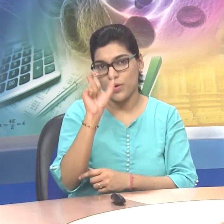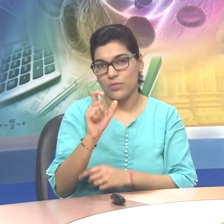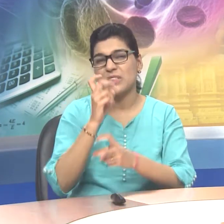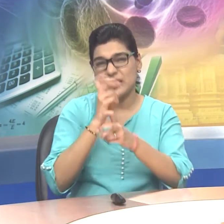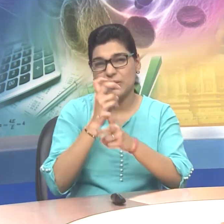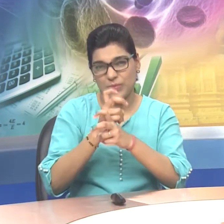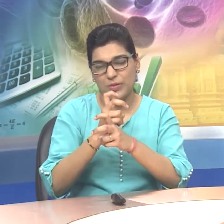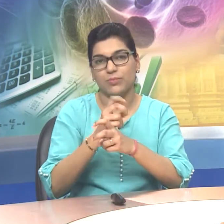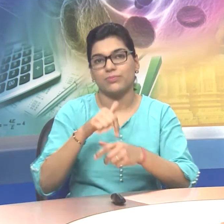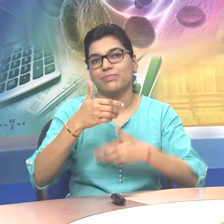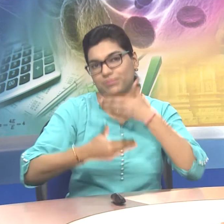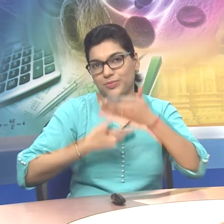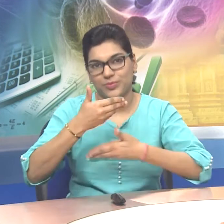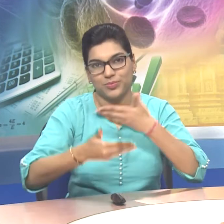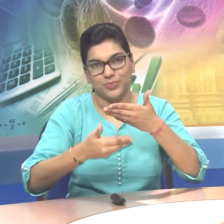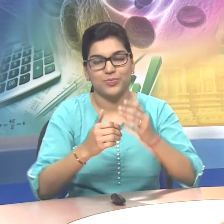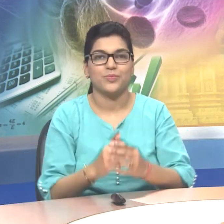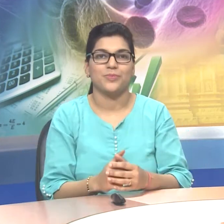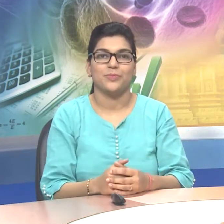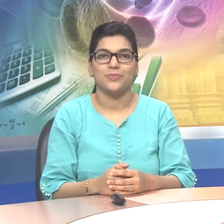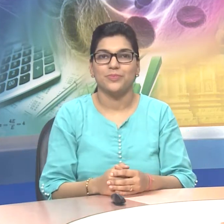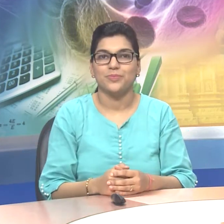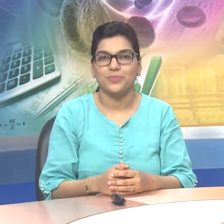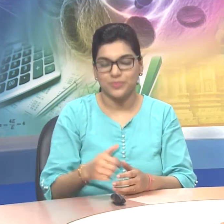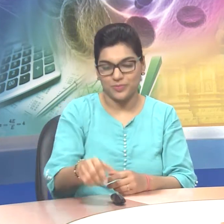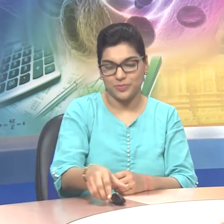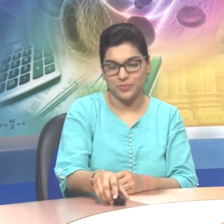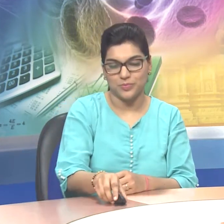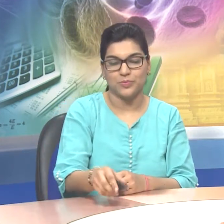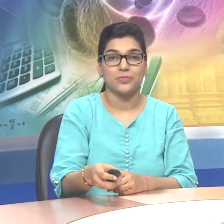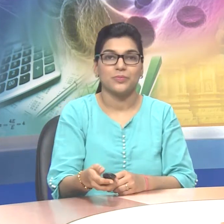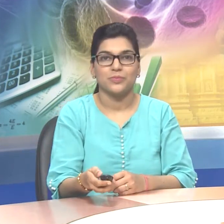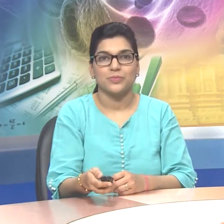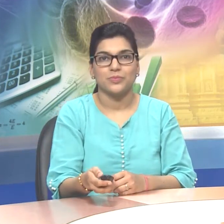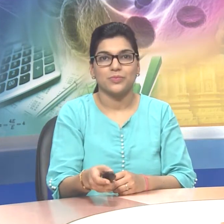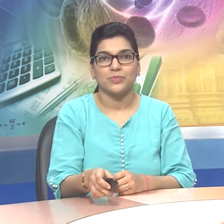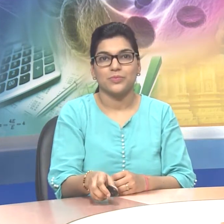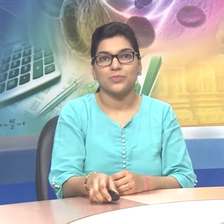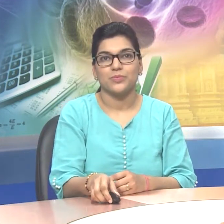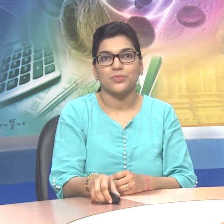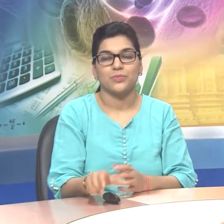First, I will describe some difficult word.